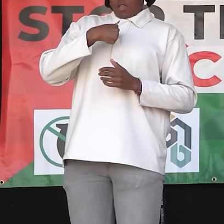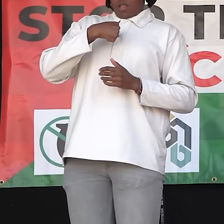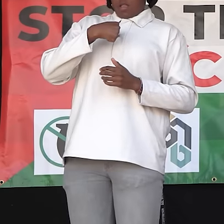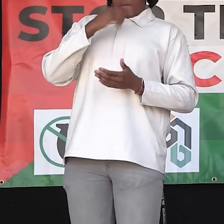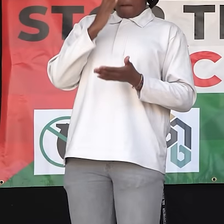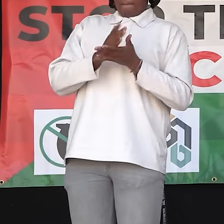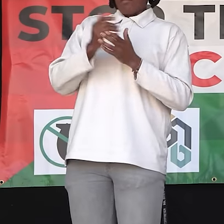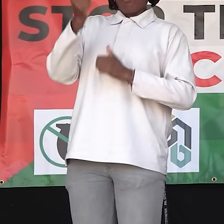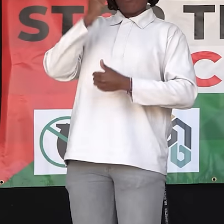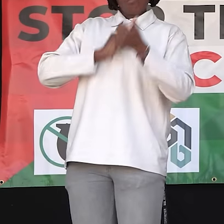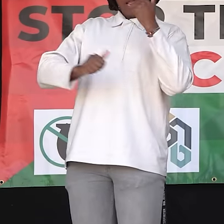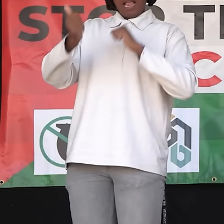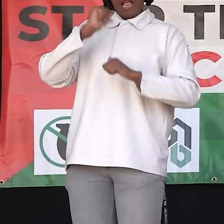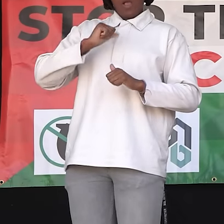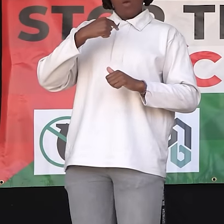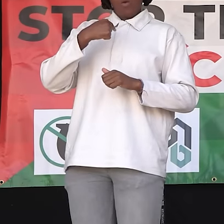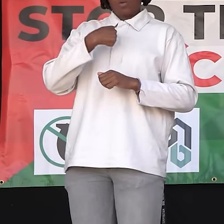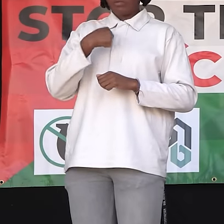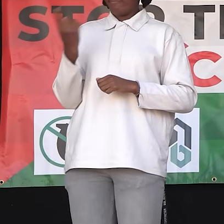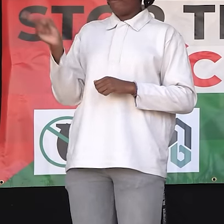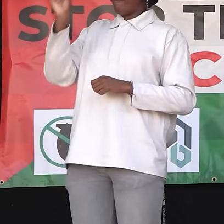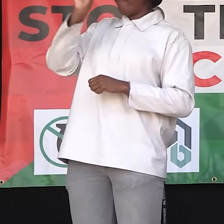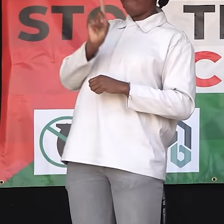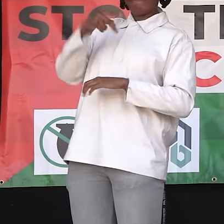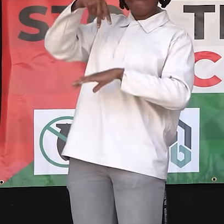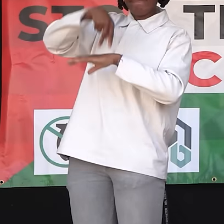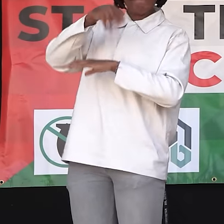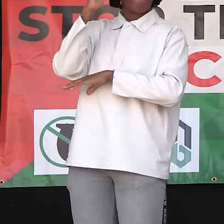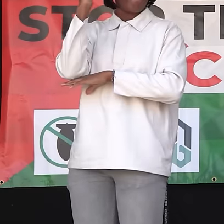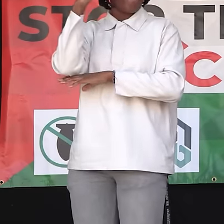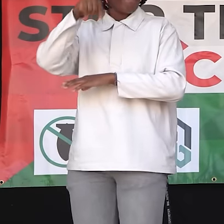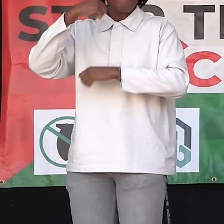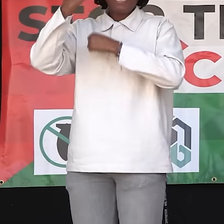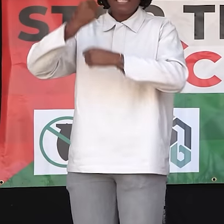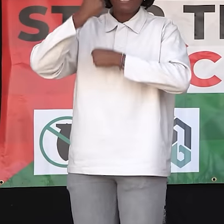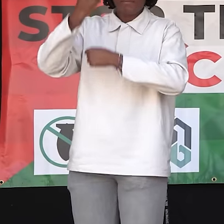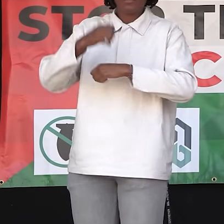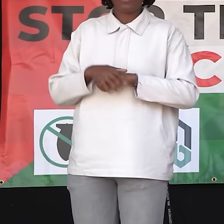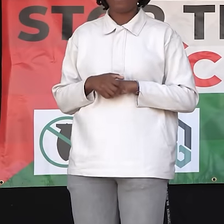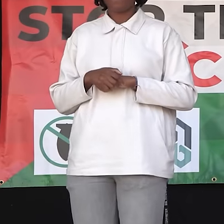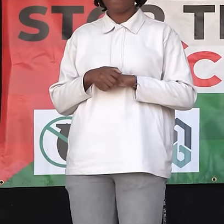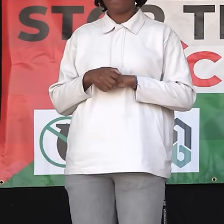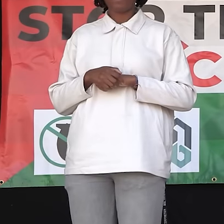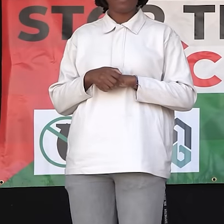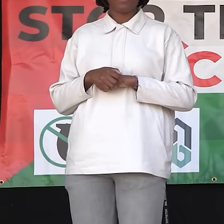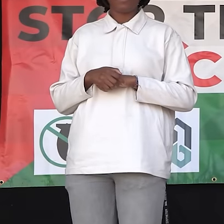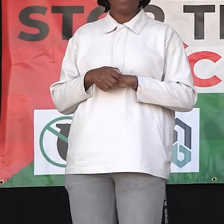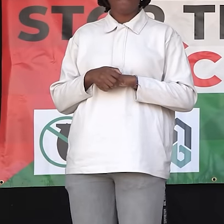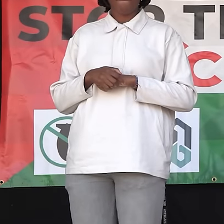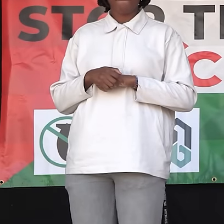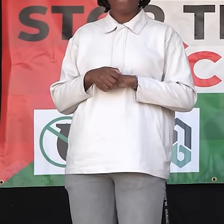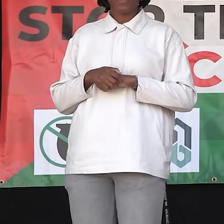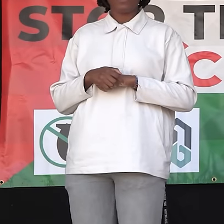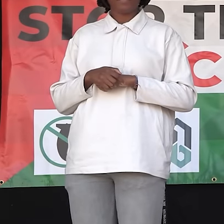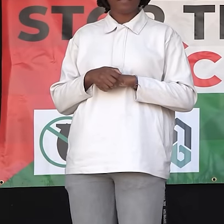Proud to be speaking here at this demonstration, but it could not